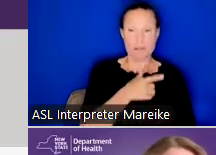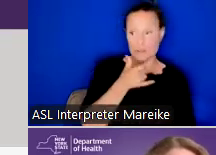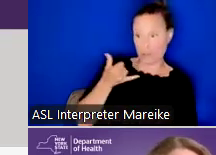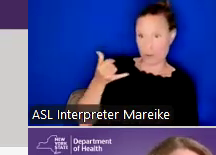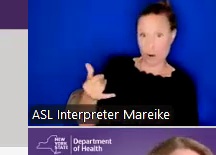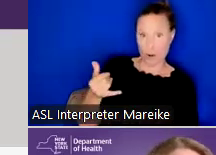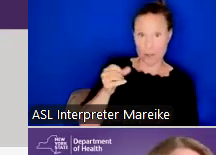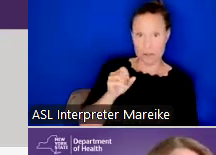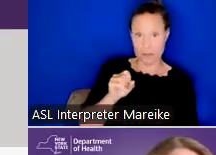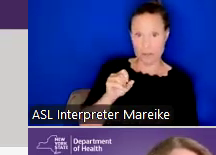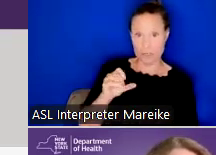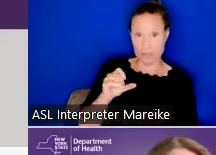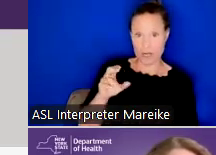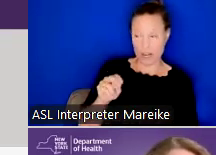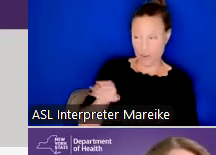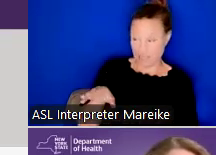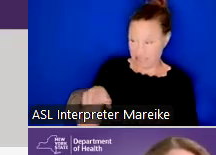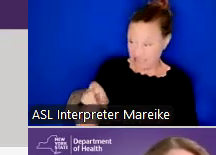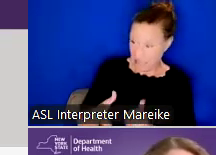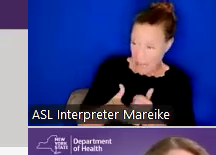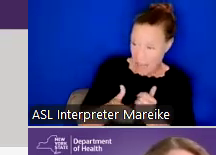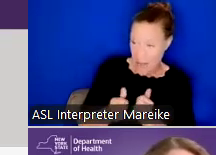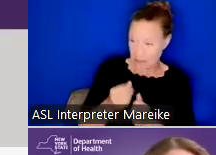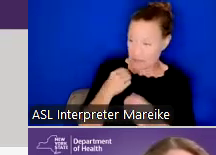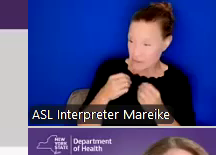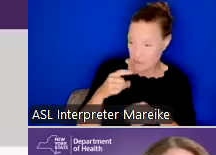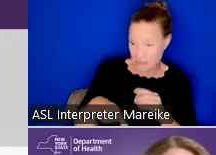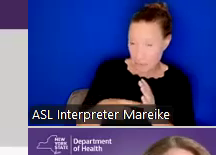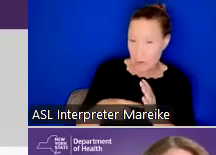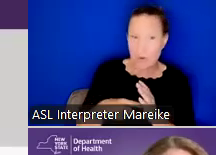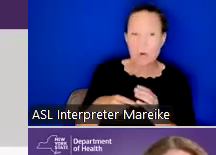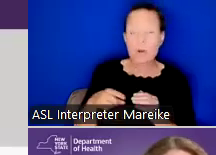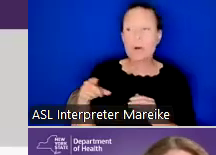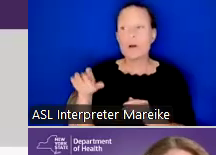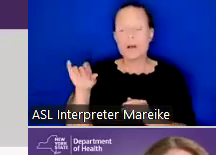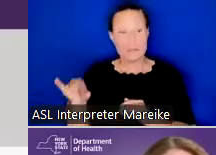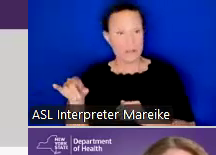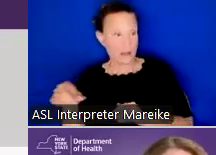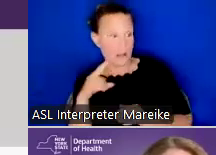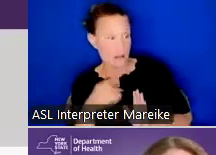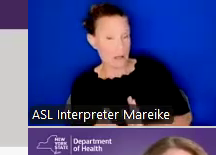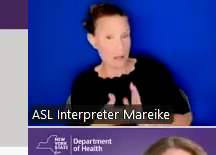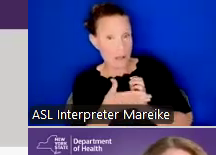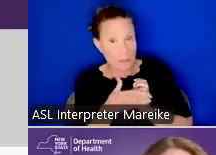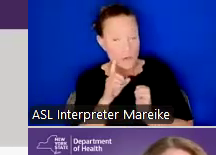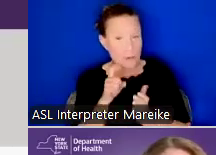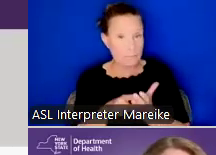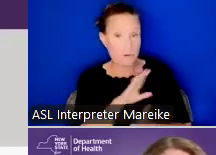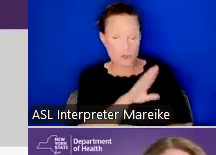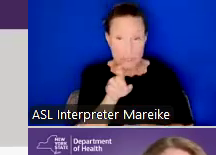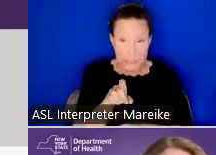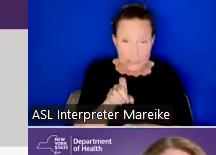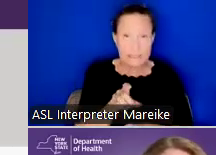help. The social care network navigator screens Danny to identify her needs and verifies that